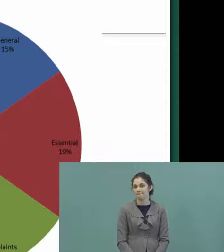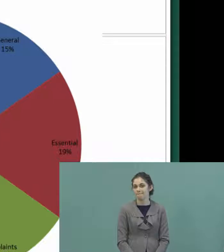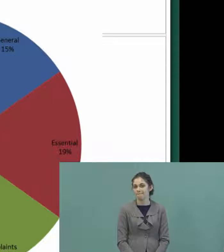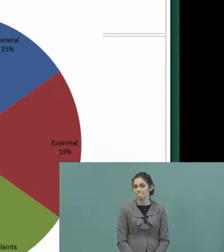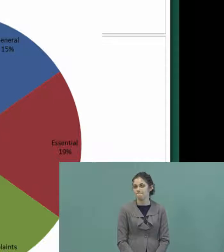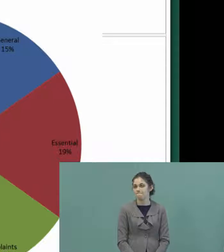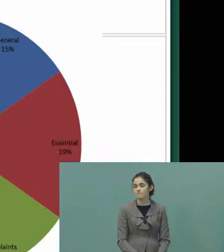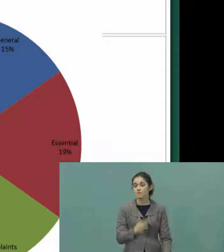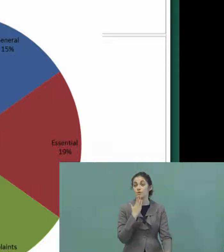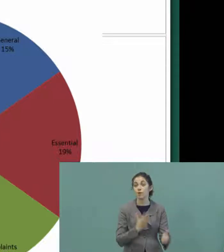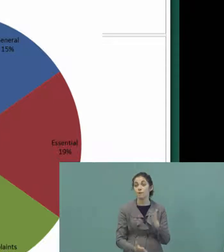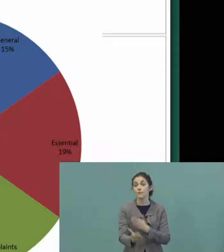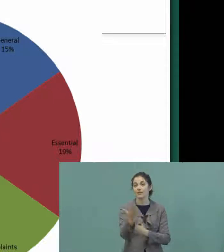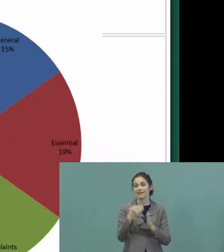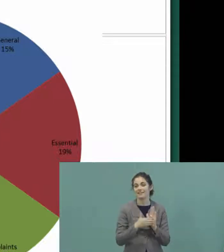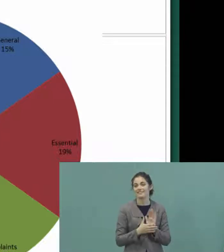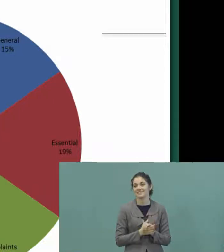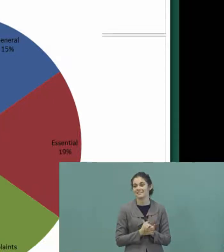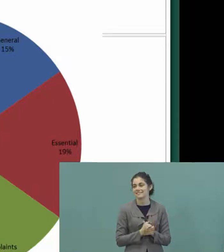Good morning.